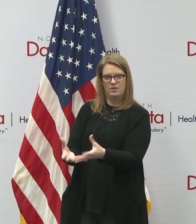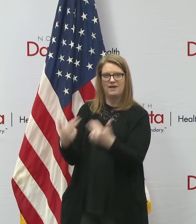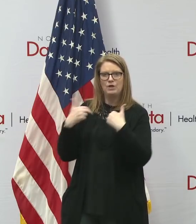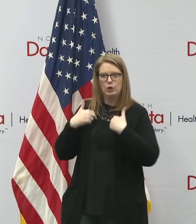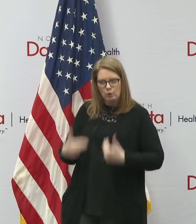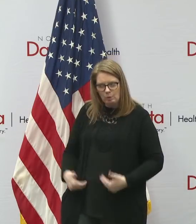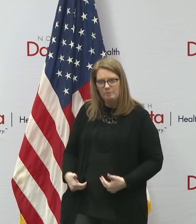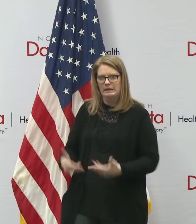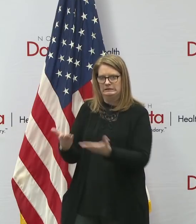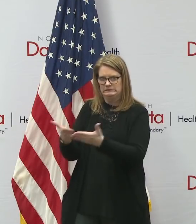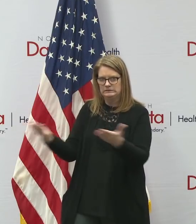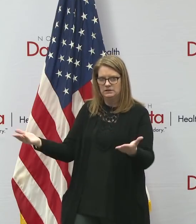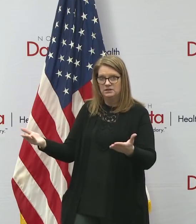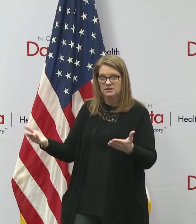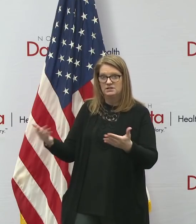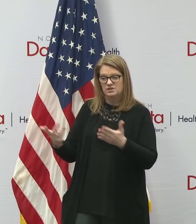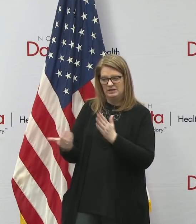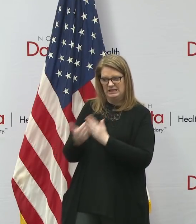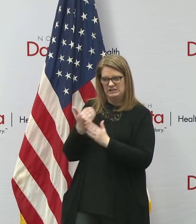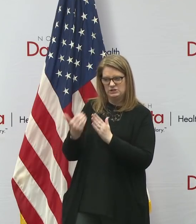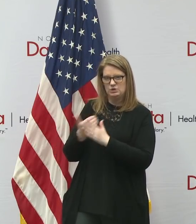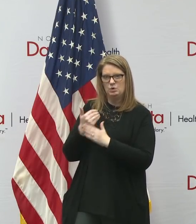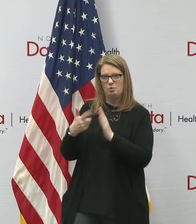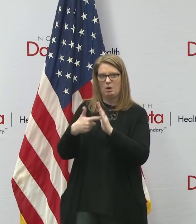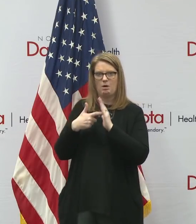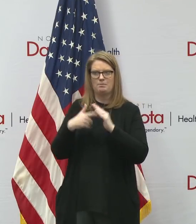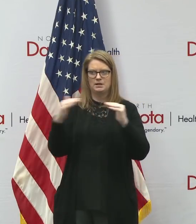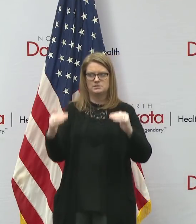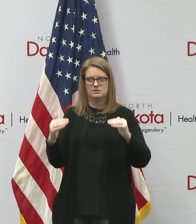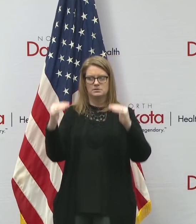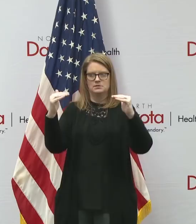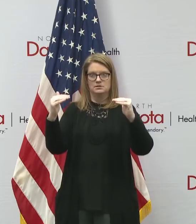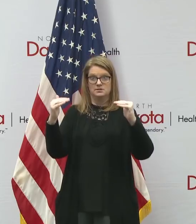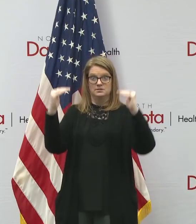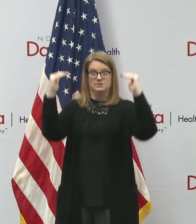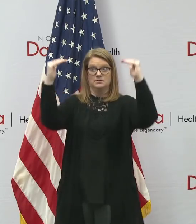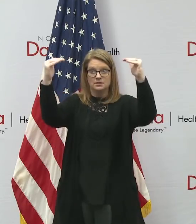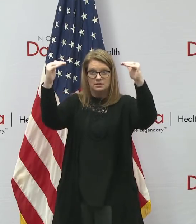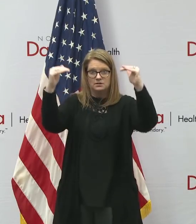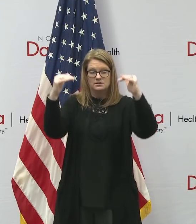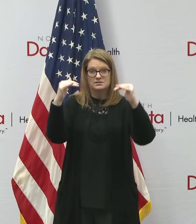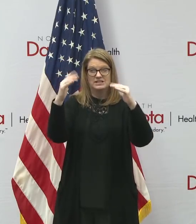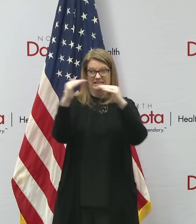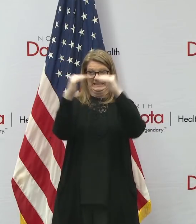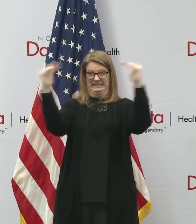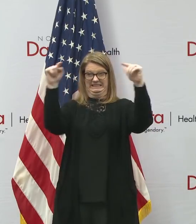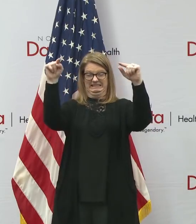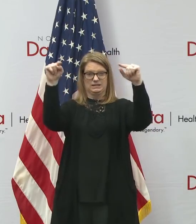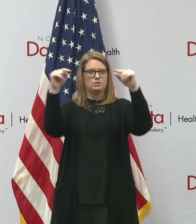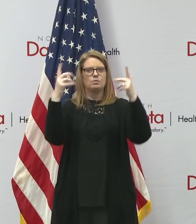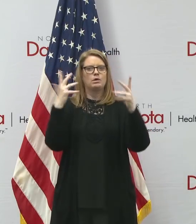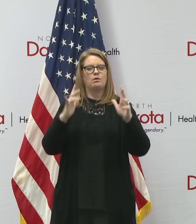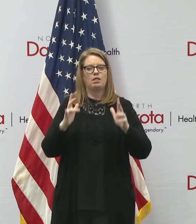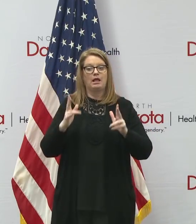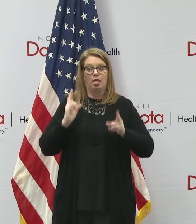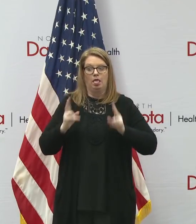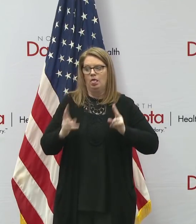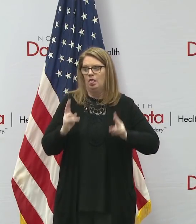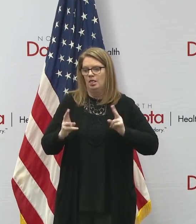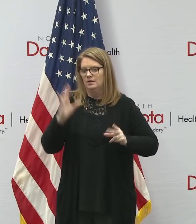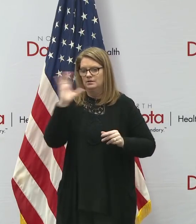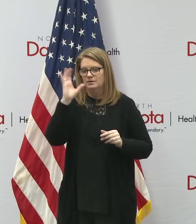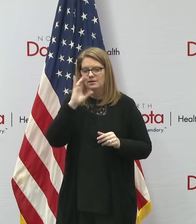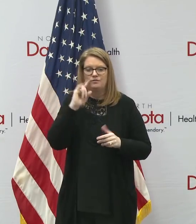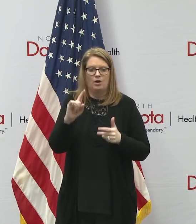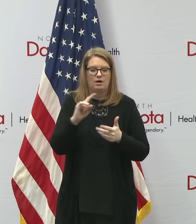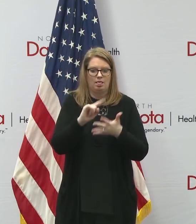as these new requirements come online, we're not scrambling to find the people, the equipment, or the personal protection